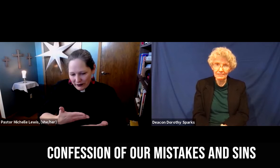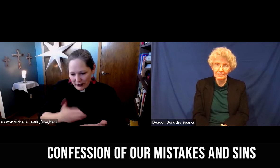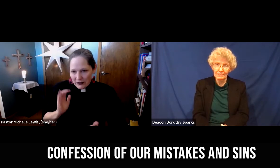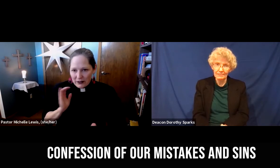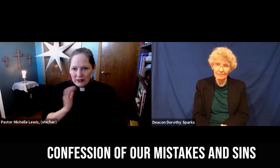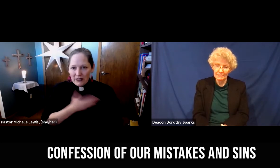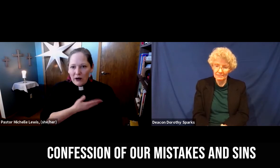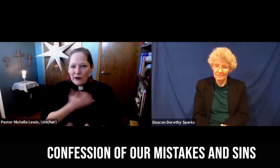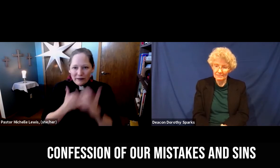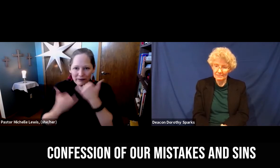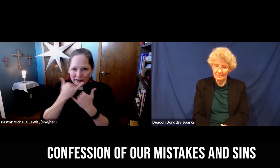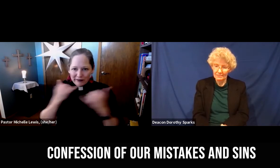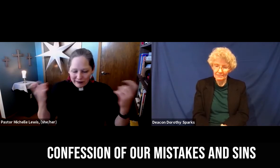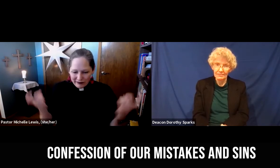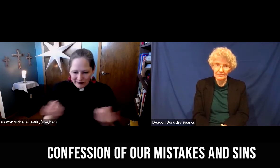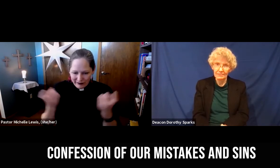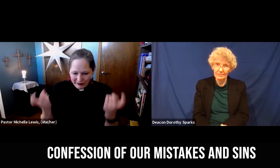And now the confession.